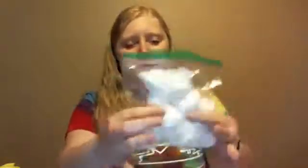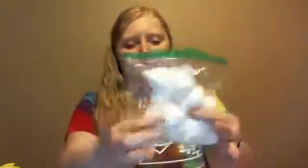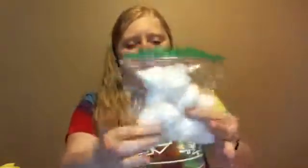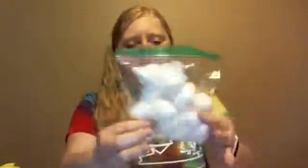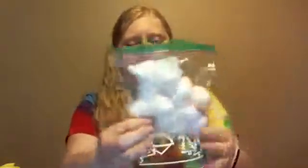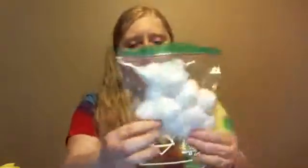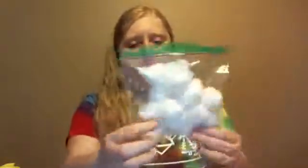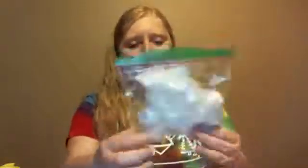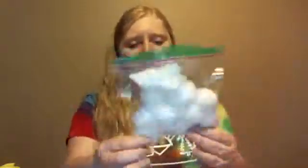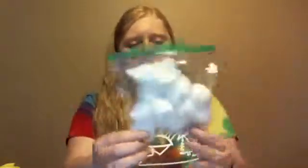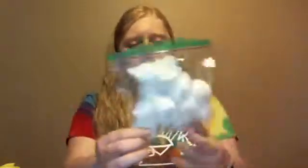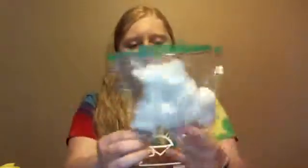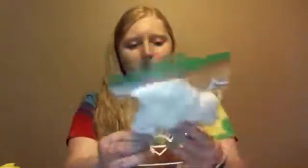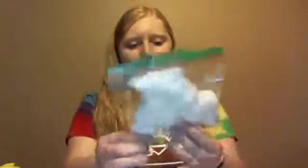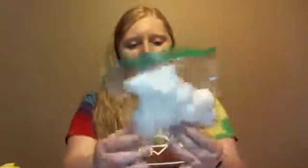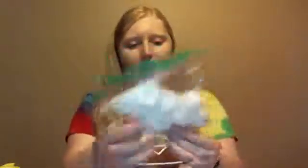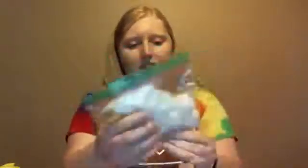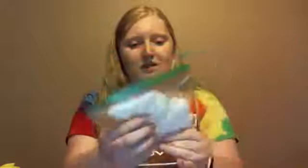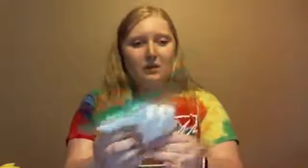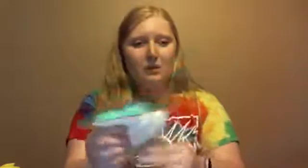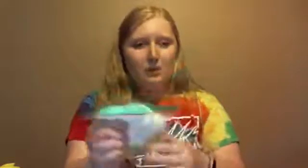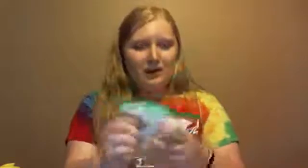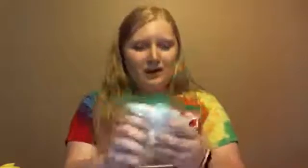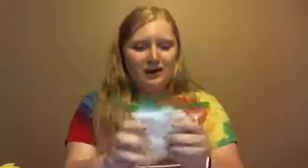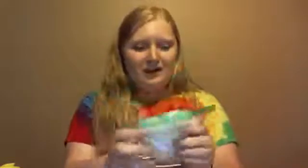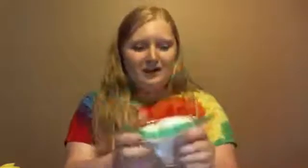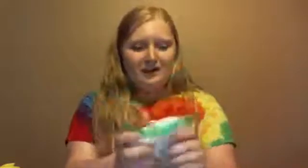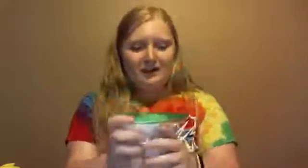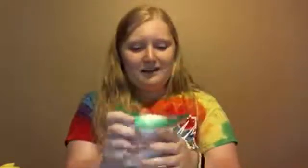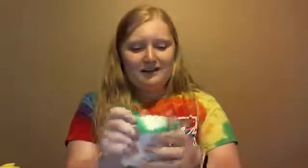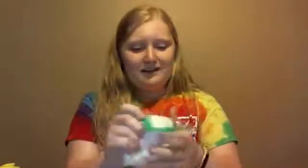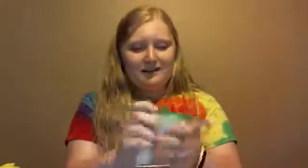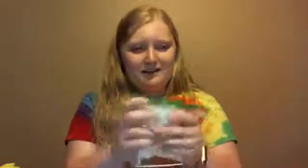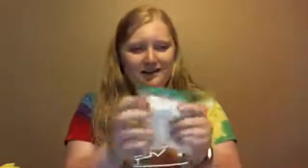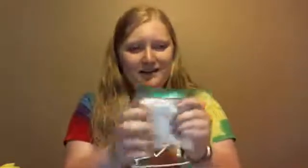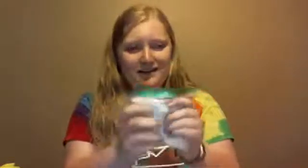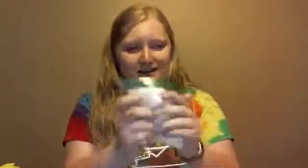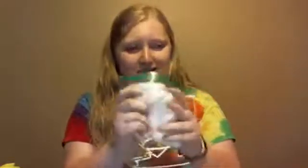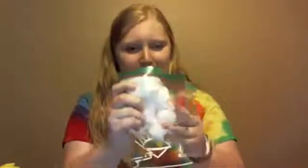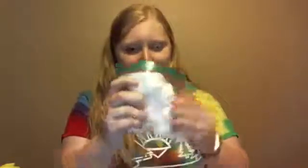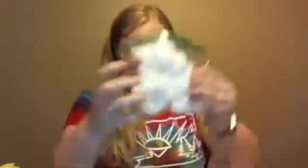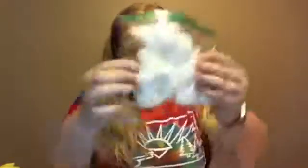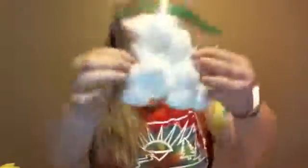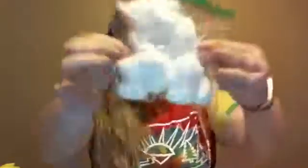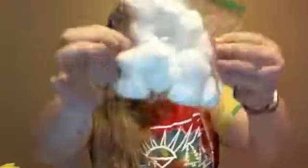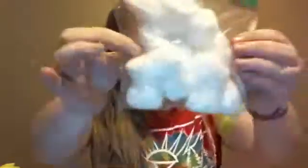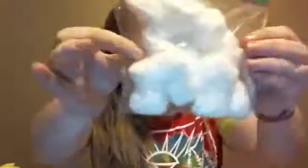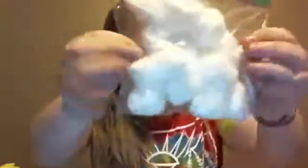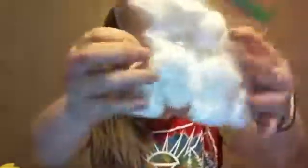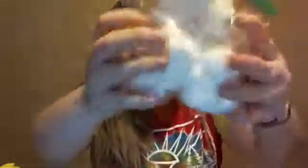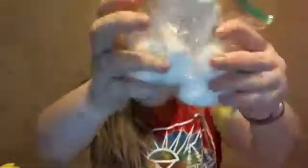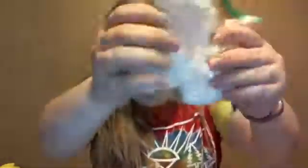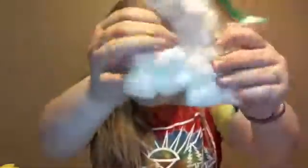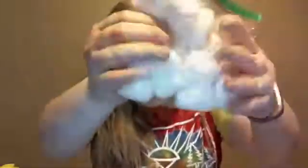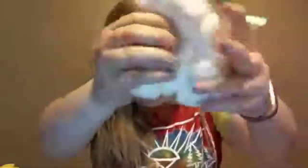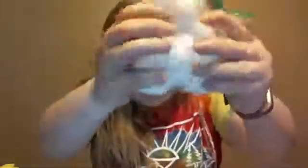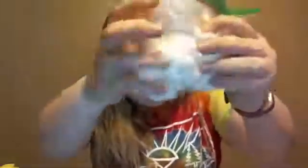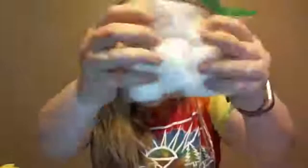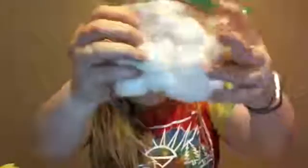really soft and squishy. It's pretty fun to squish. Can you hear the